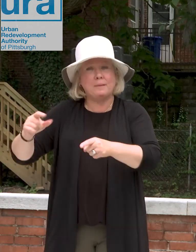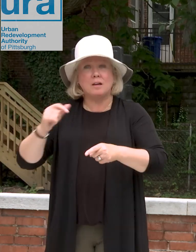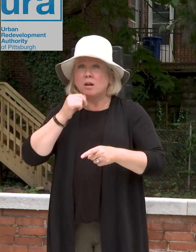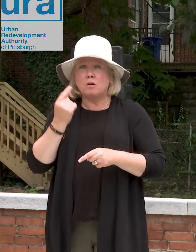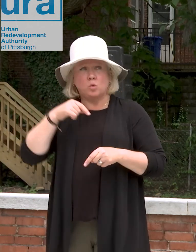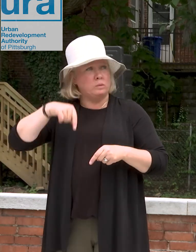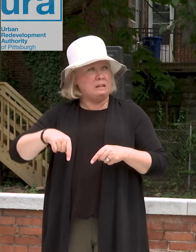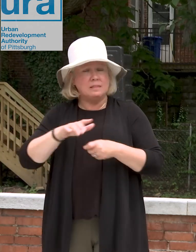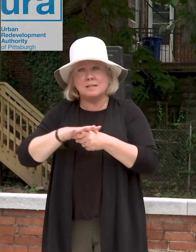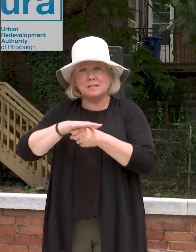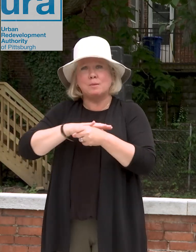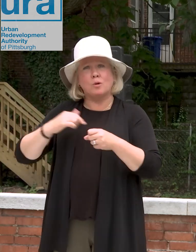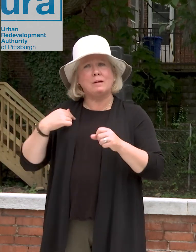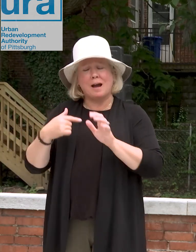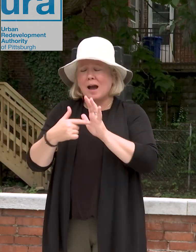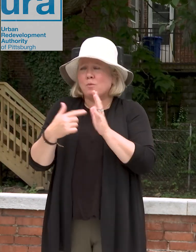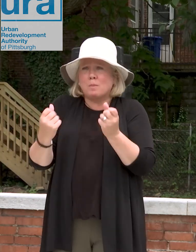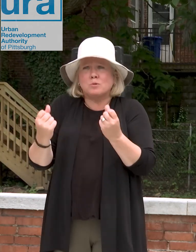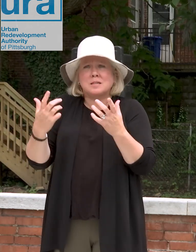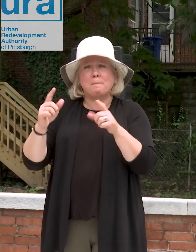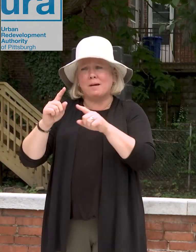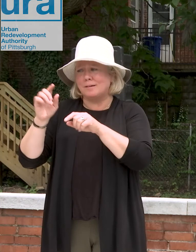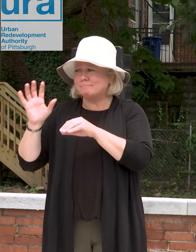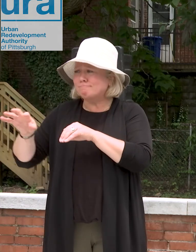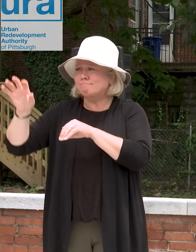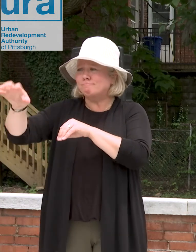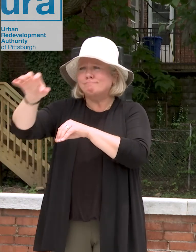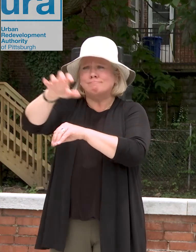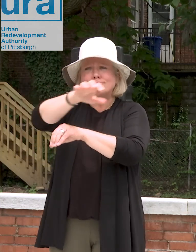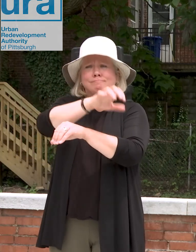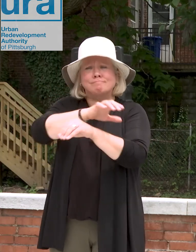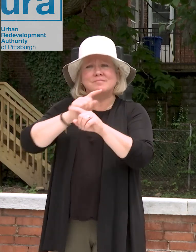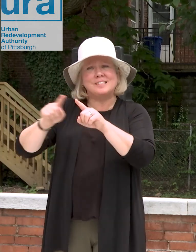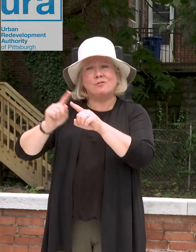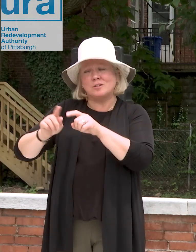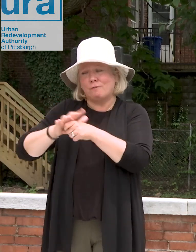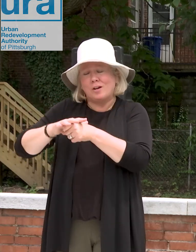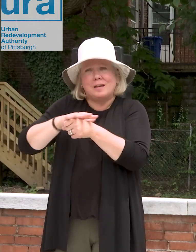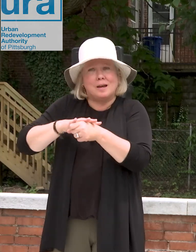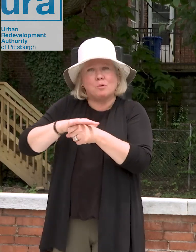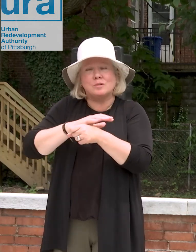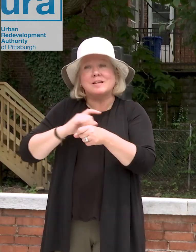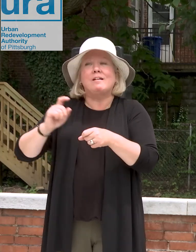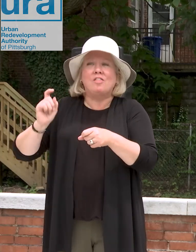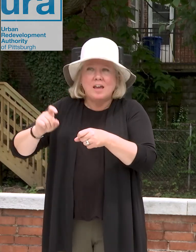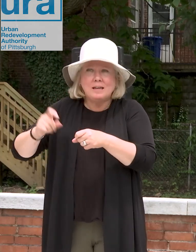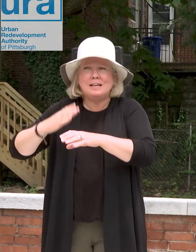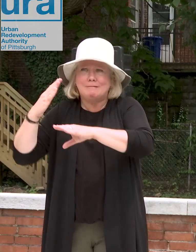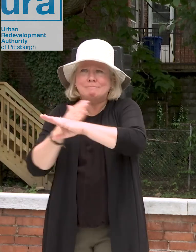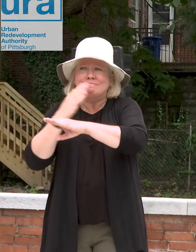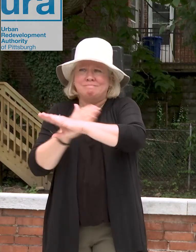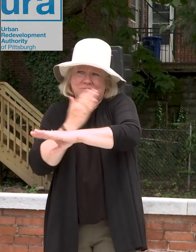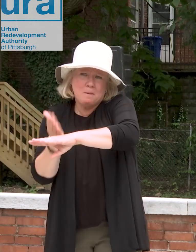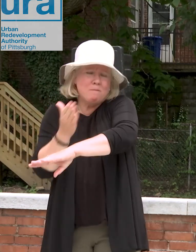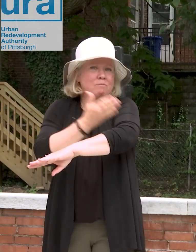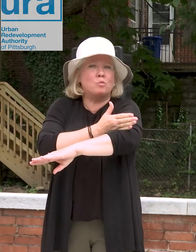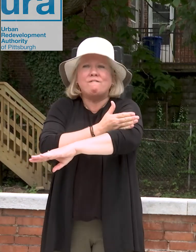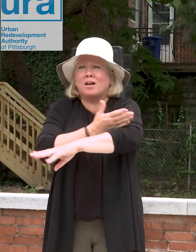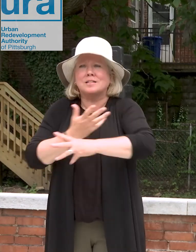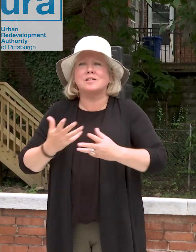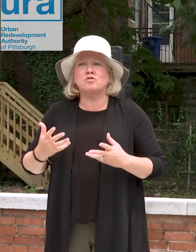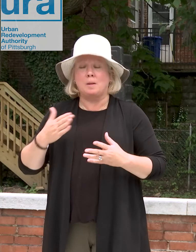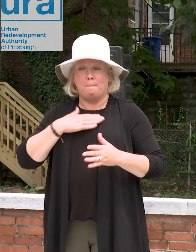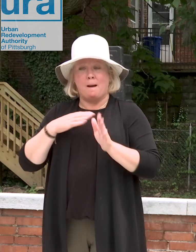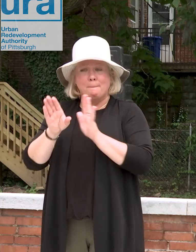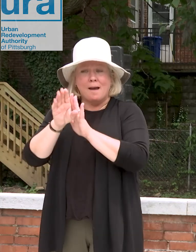of neighborhoods around the city of Pittsburgh and even in the suburbs, but that need revitalization. And certainly my background's in